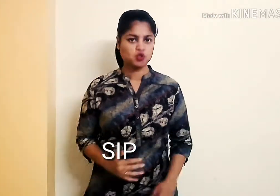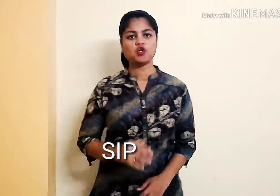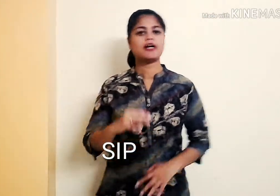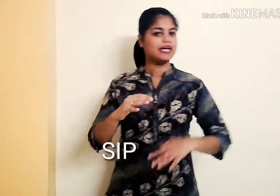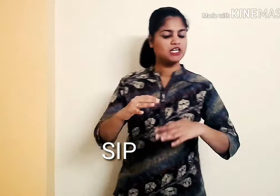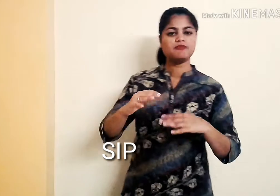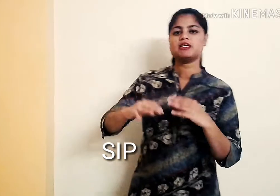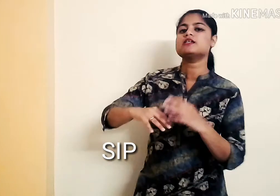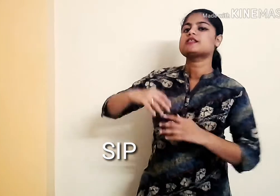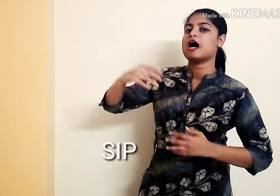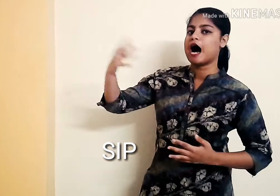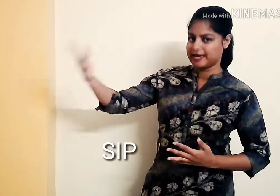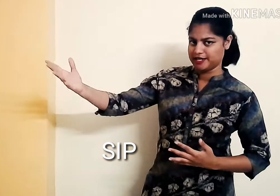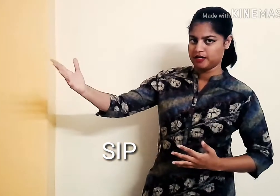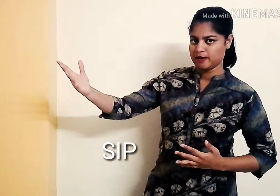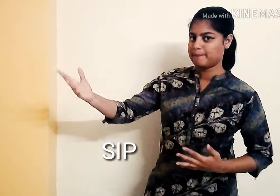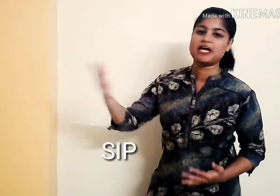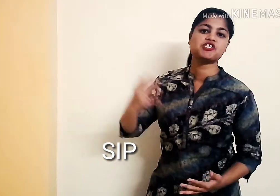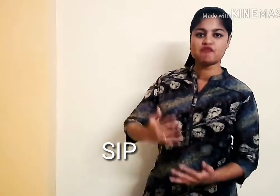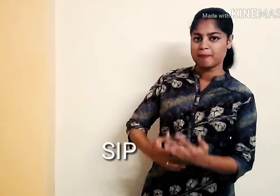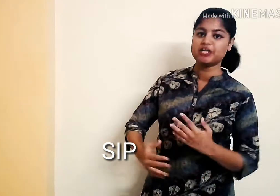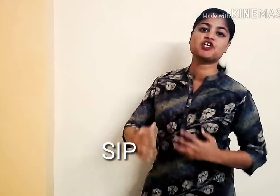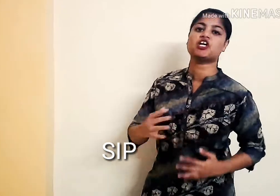your NAV is high, price of a particular